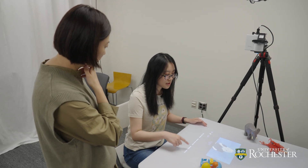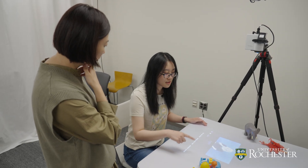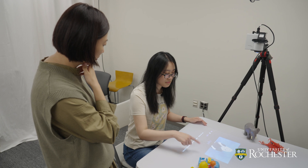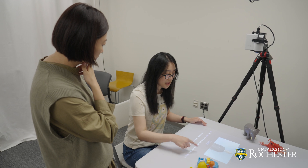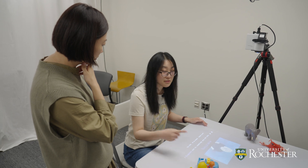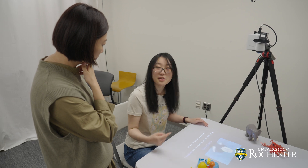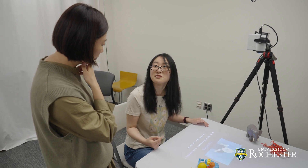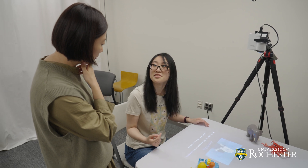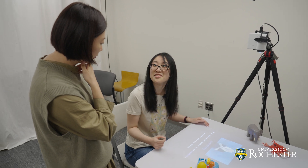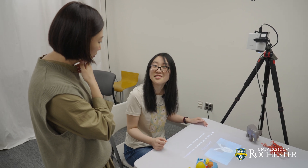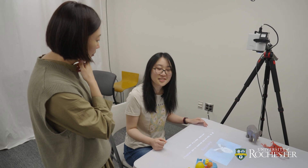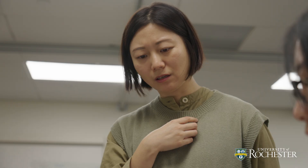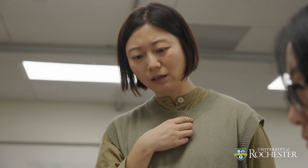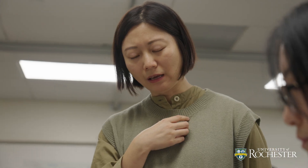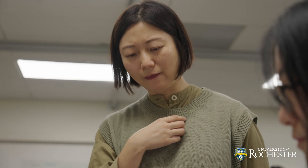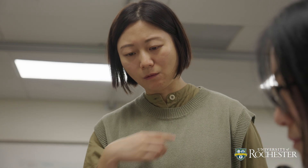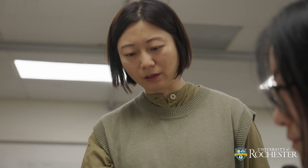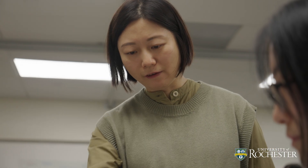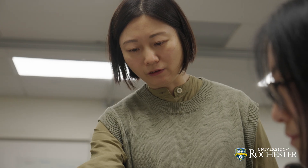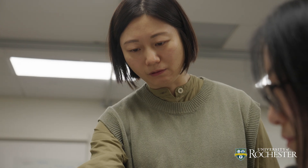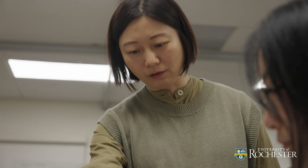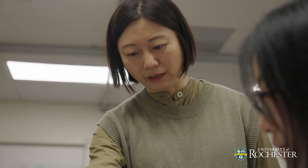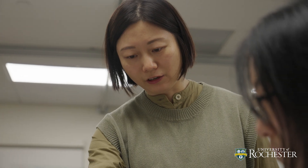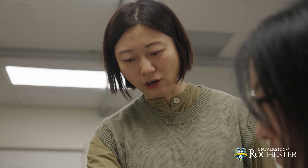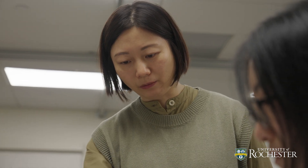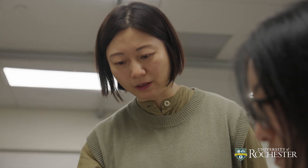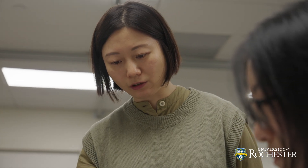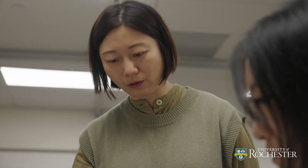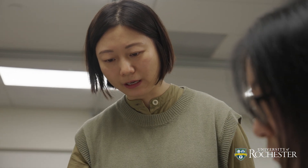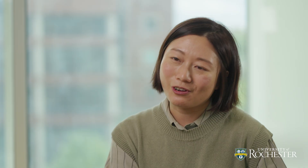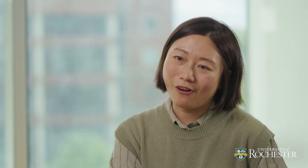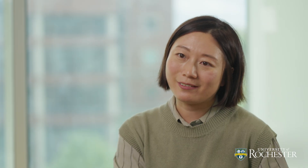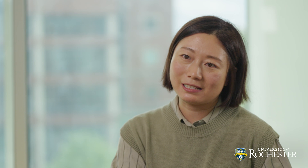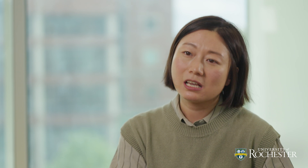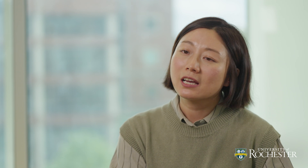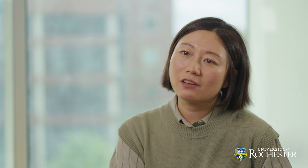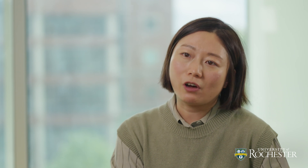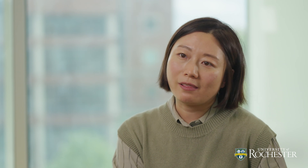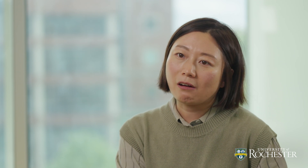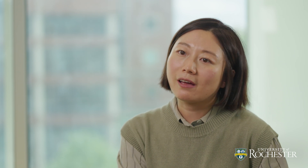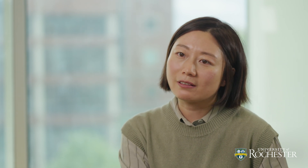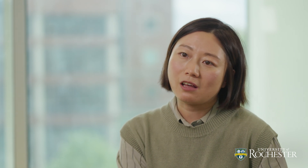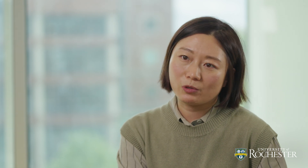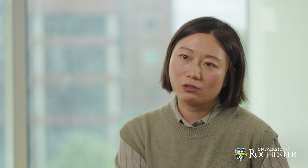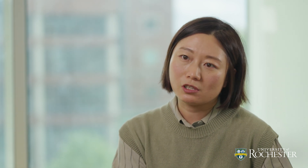It's a journey that you learn what you don't know. There's lots of things you don't know and it's kind of allowing us the opportunity